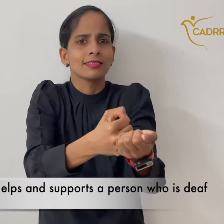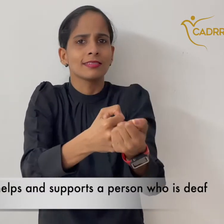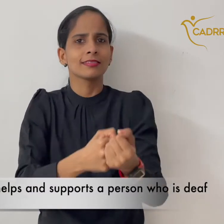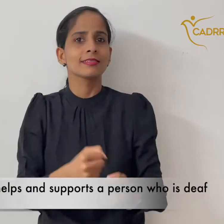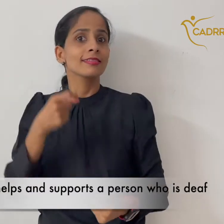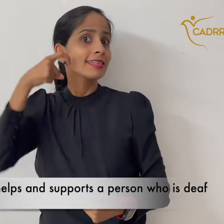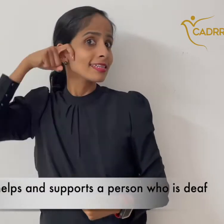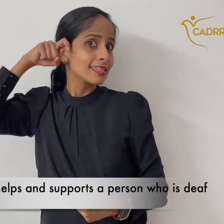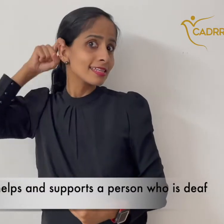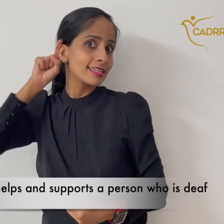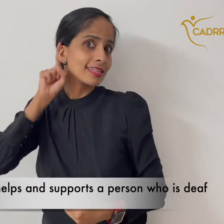deaf.